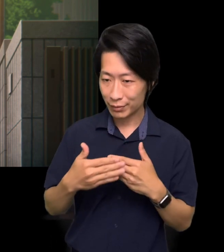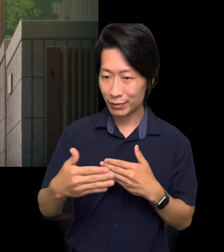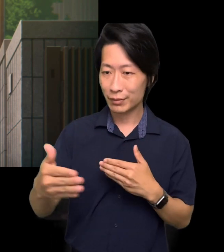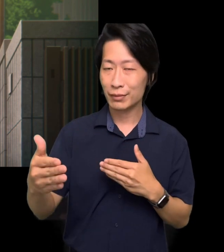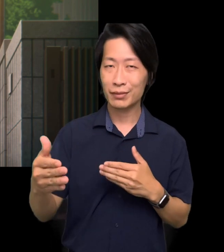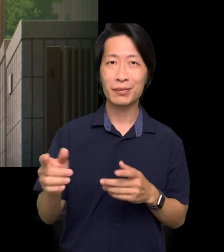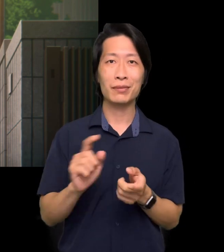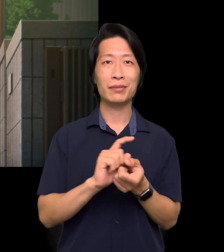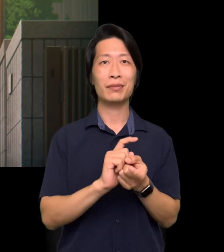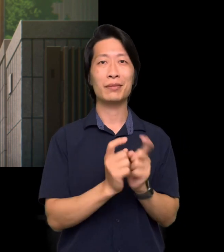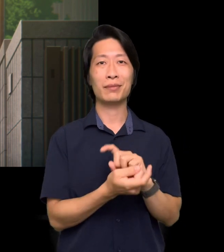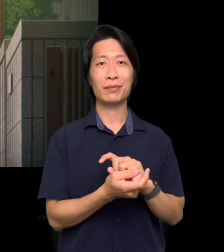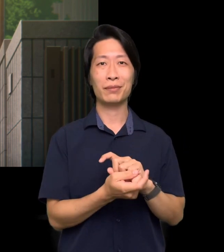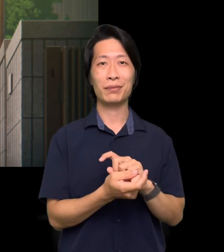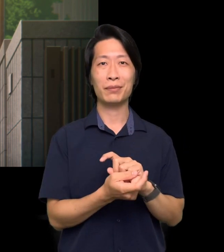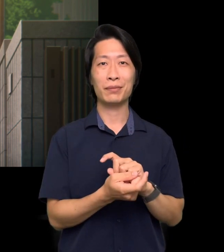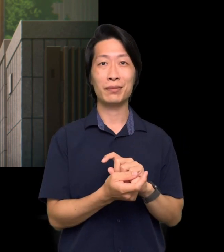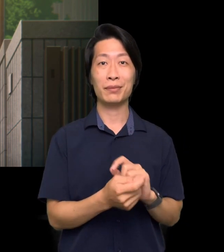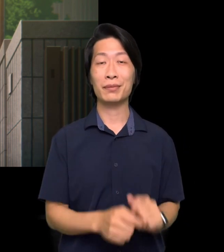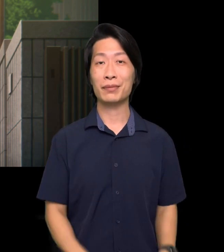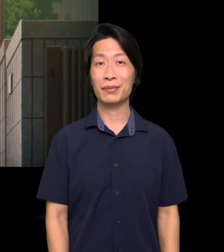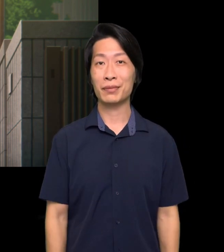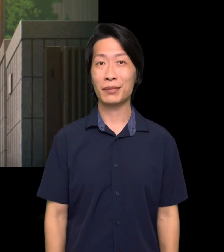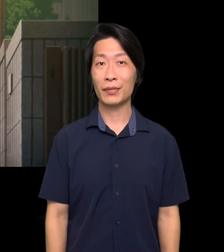From now on, change.